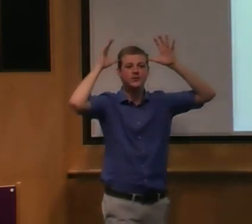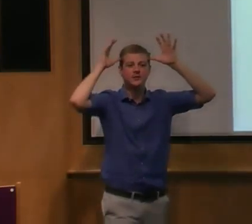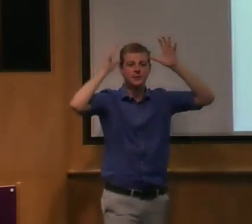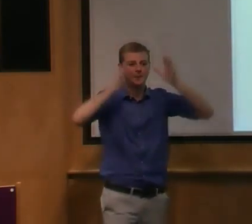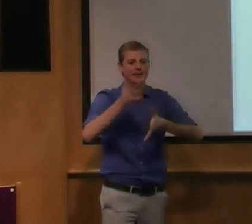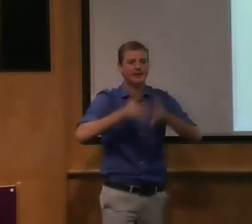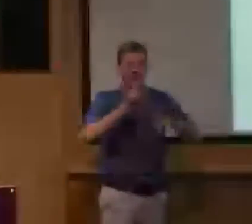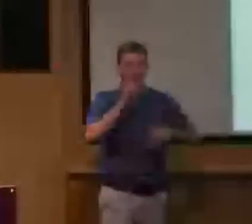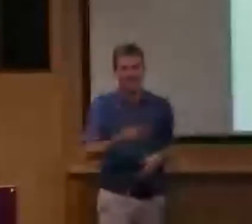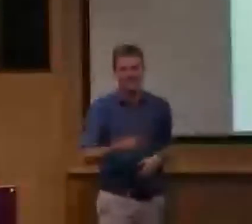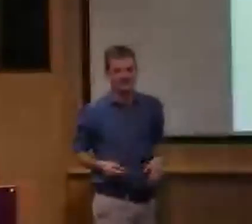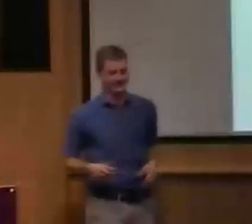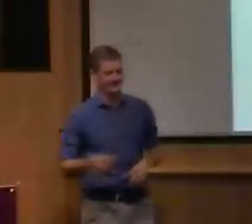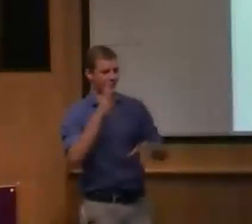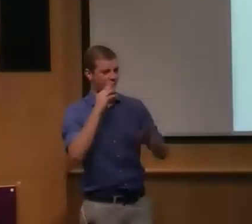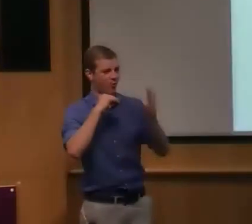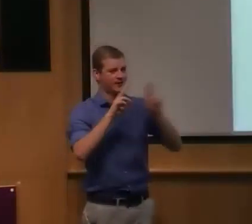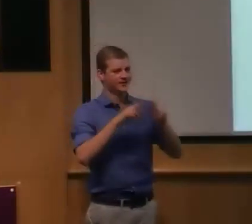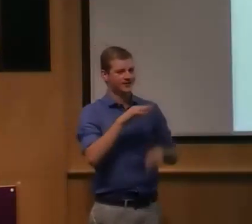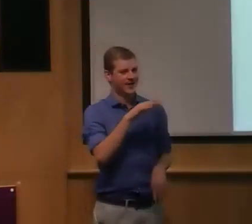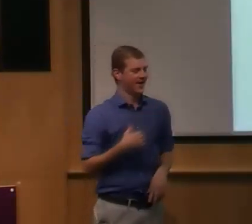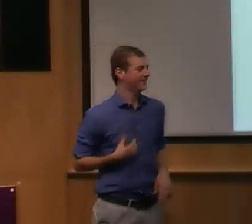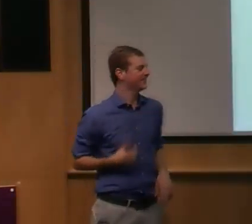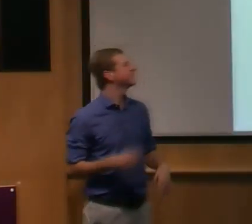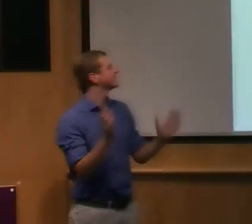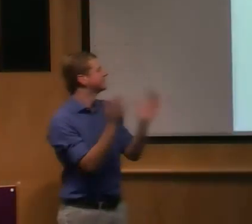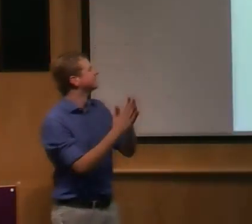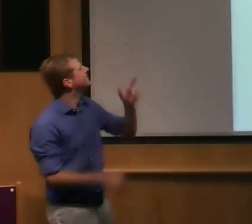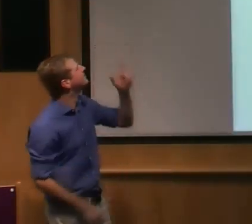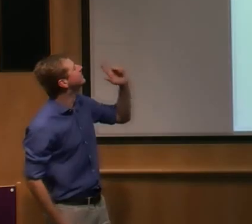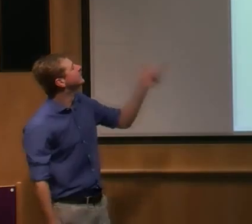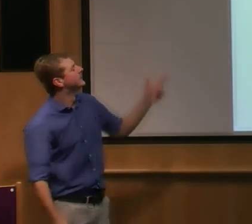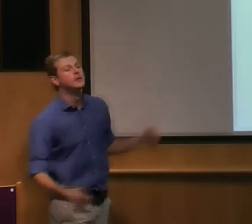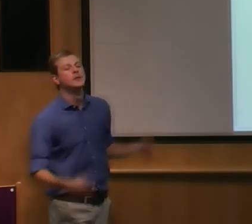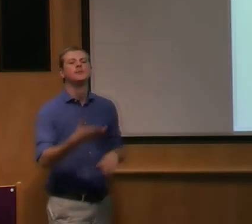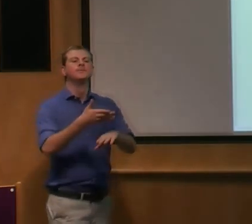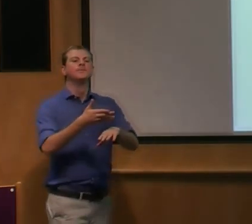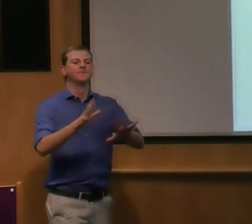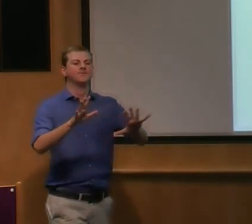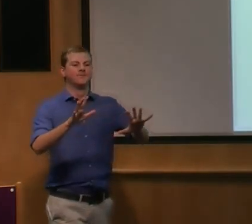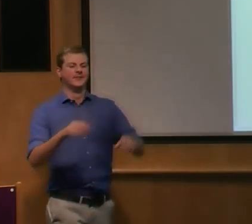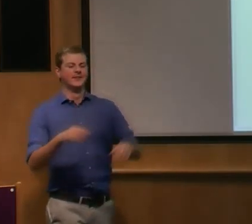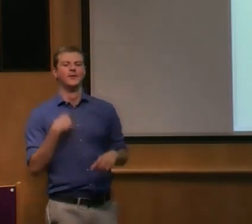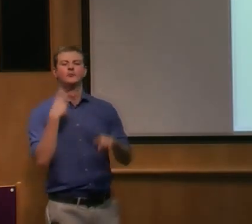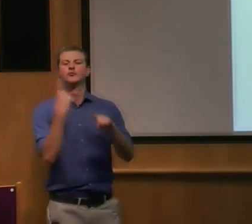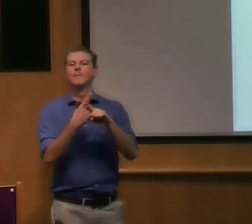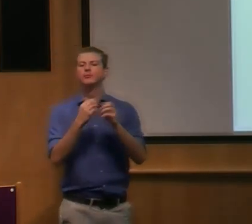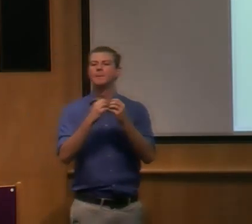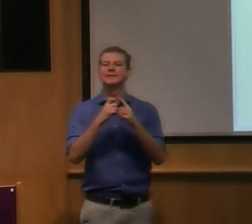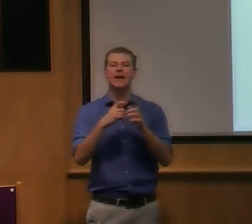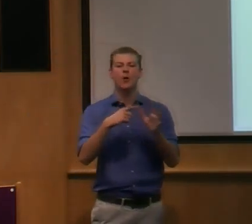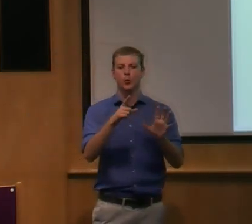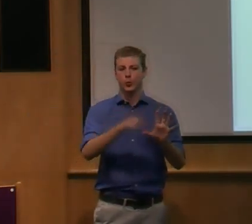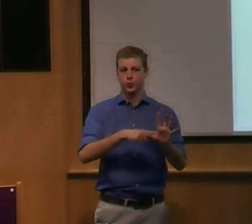Good. Right. It means that black whole time, well, that's one of the international Twitter events black, that's happening. Black yeah. on white